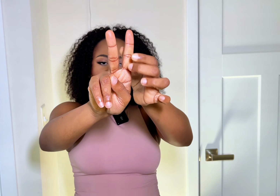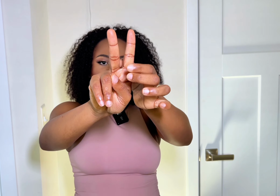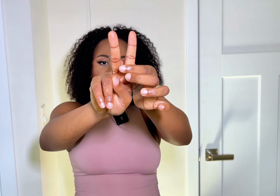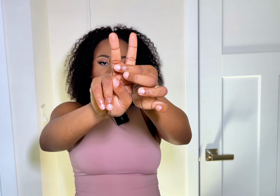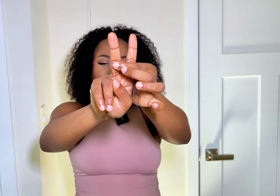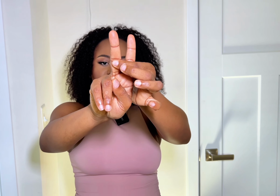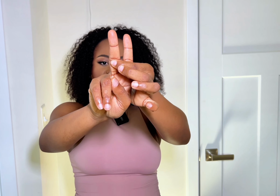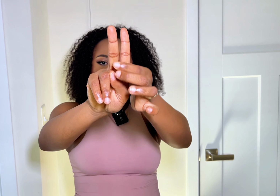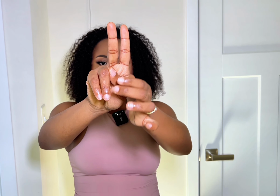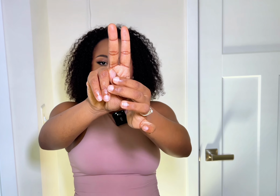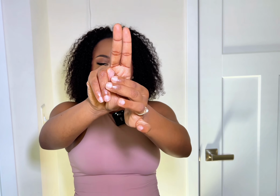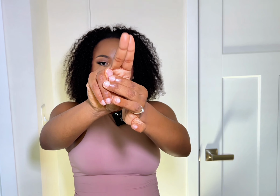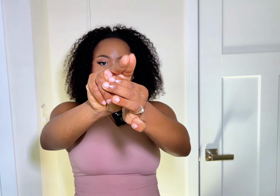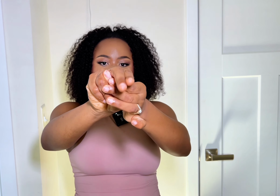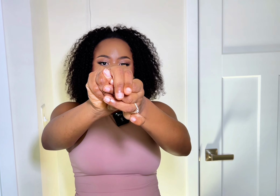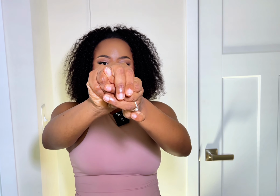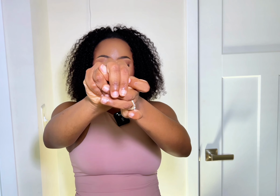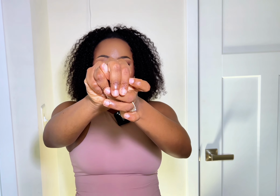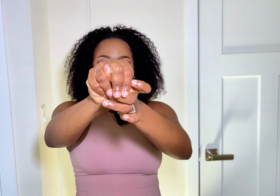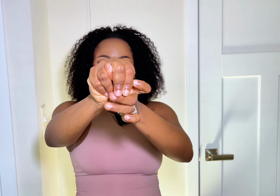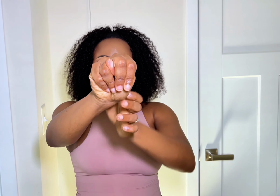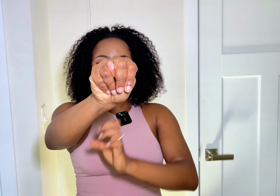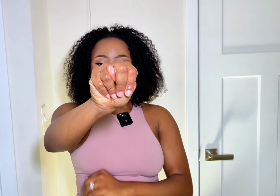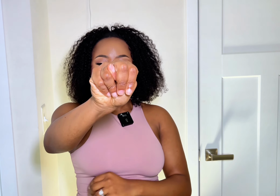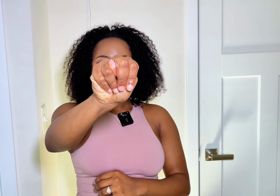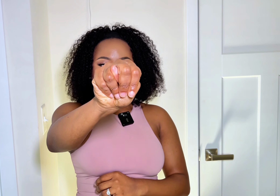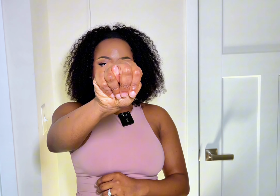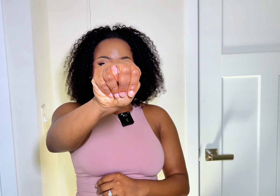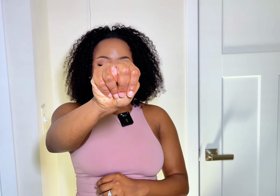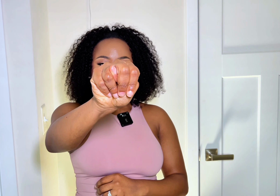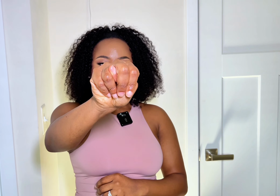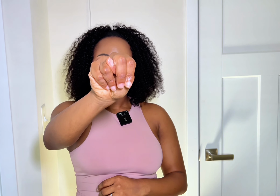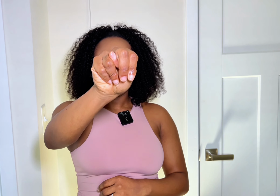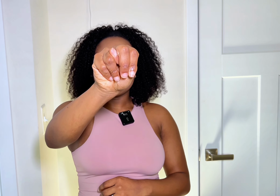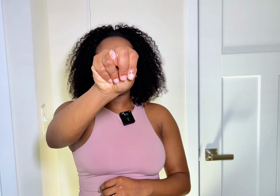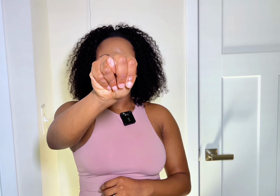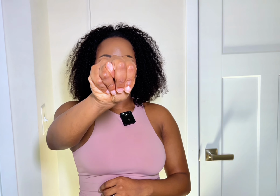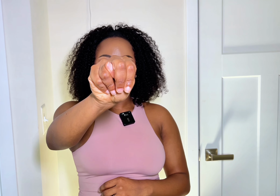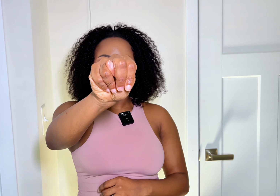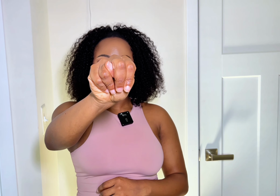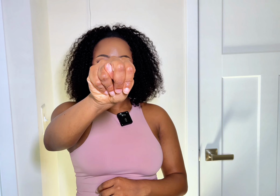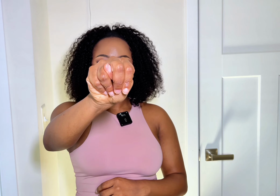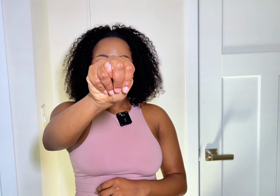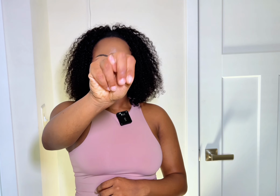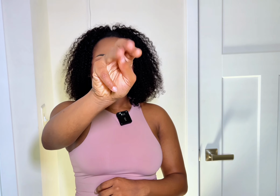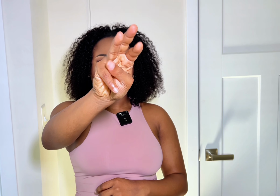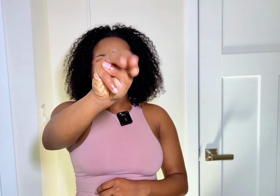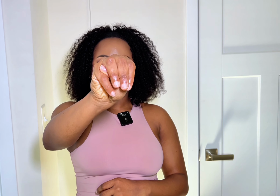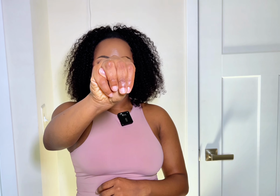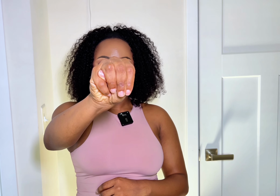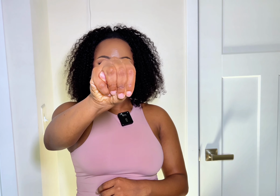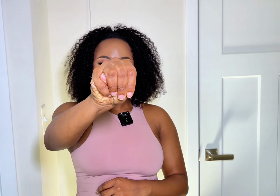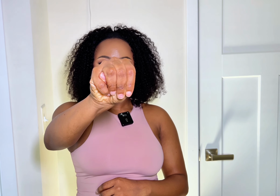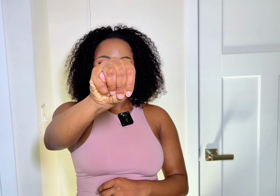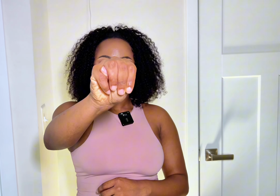finger and the middle finger. You close your thumb. N. This is N. This is M.